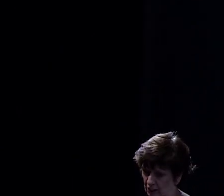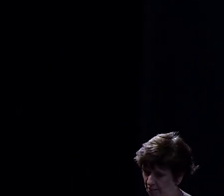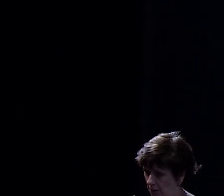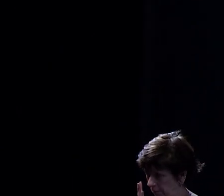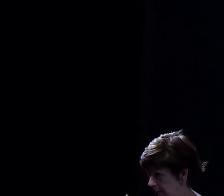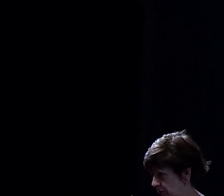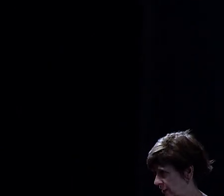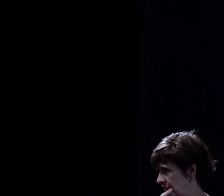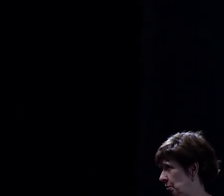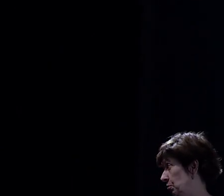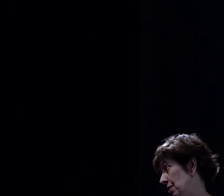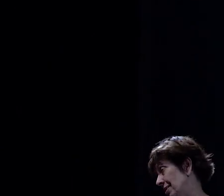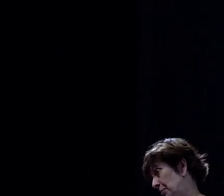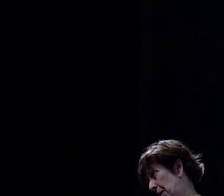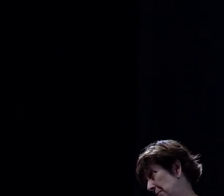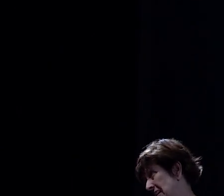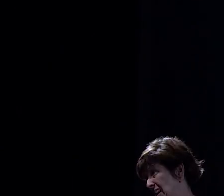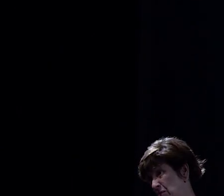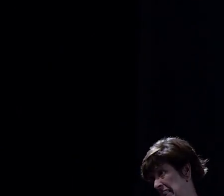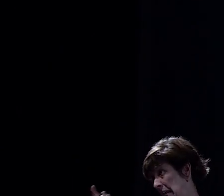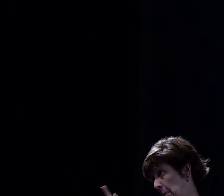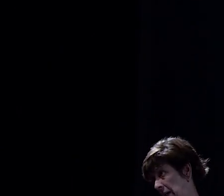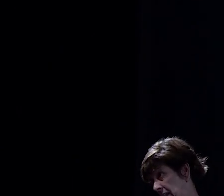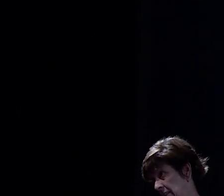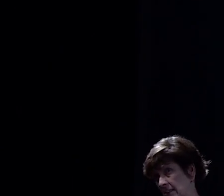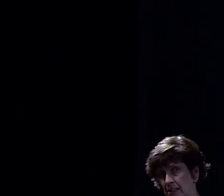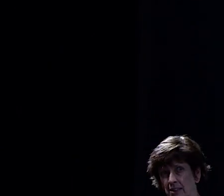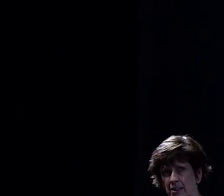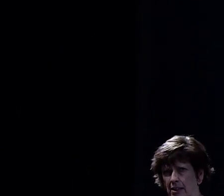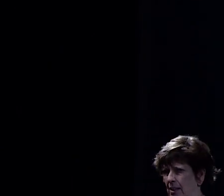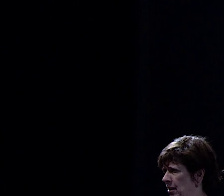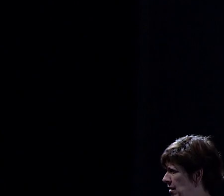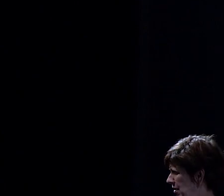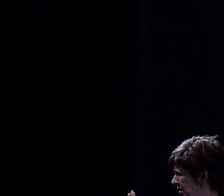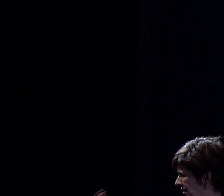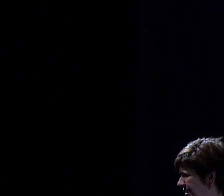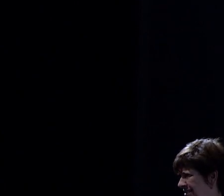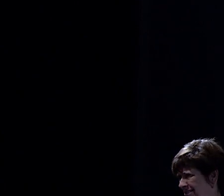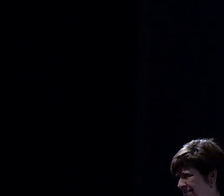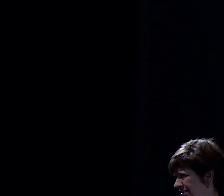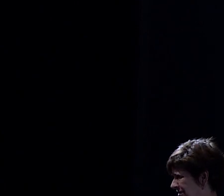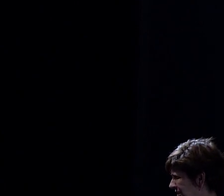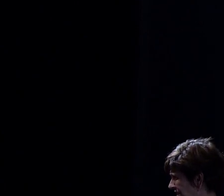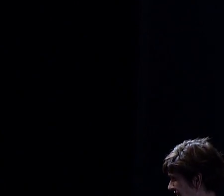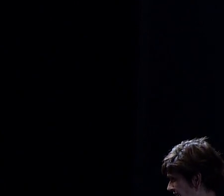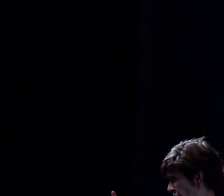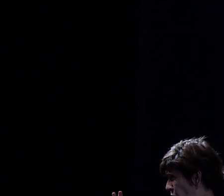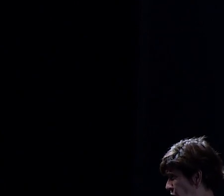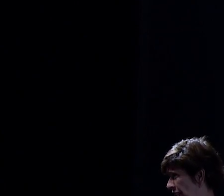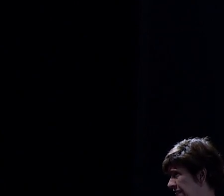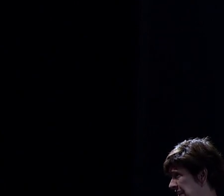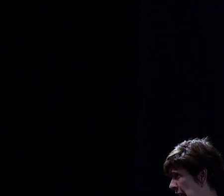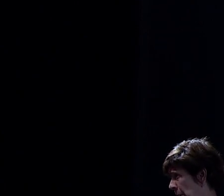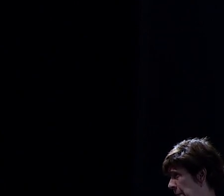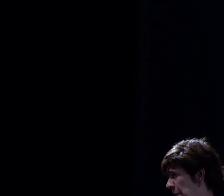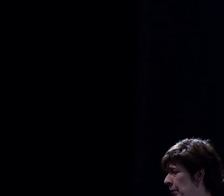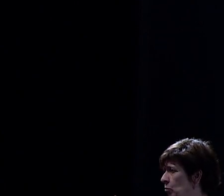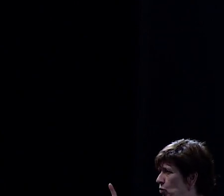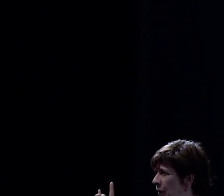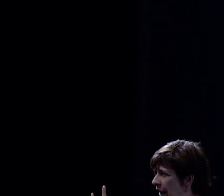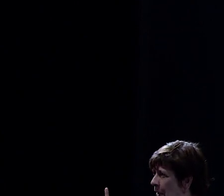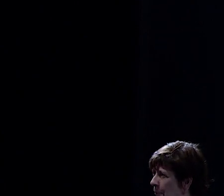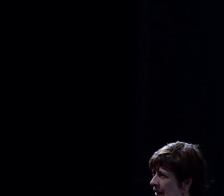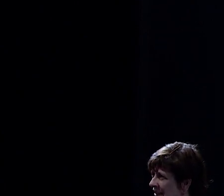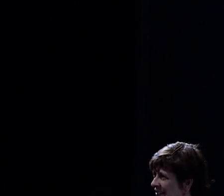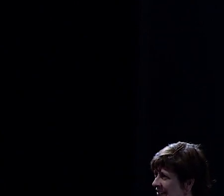you this, but we're a little upset. It was only like 10 minutes. And I said, Doug, check the tape. And it was 28